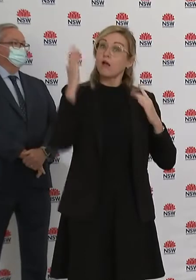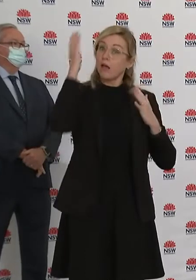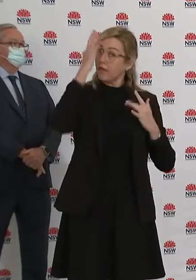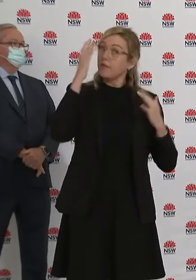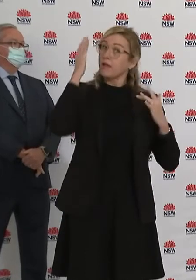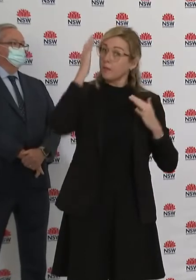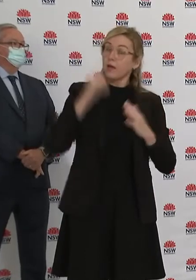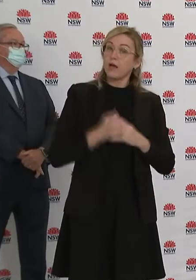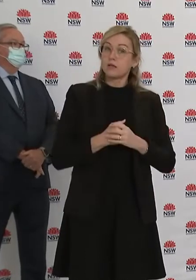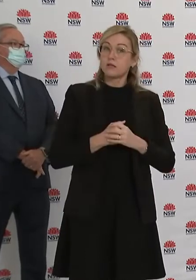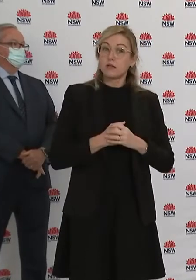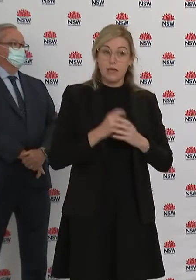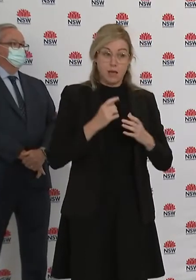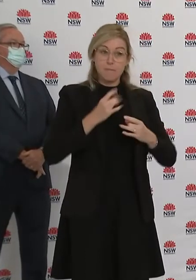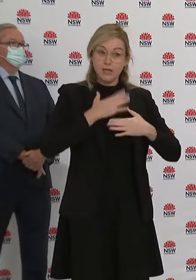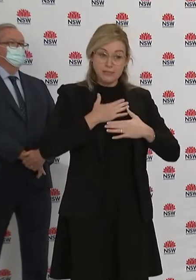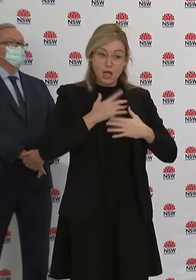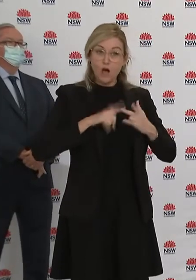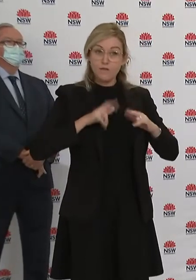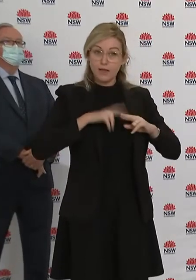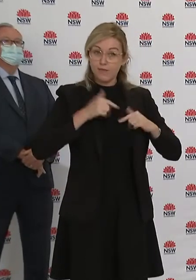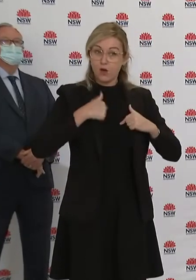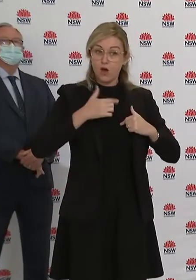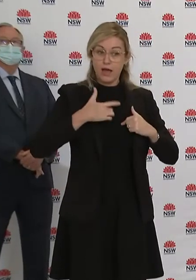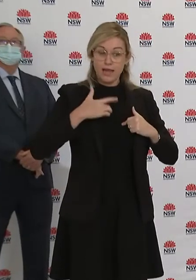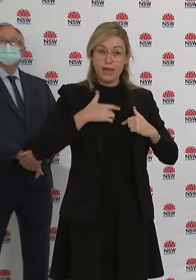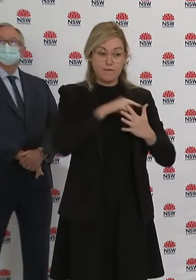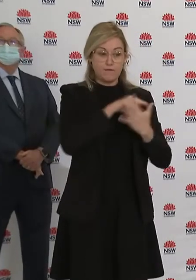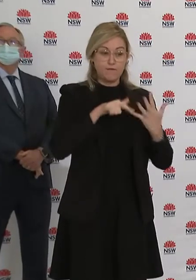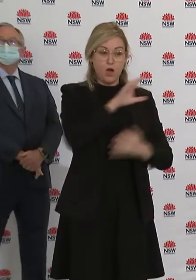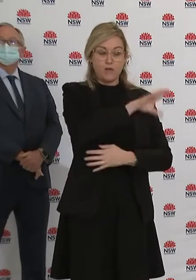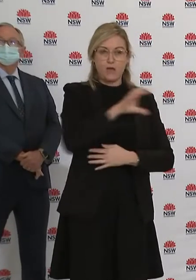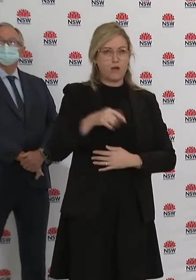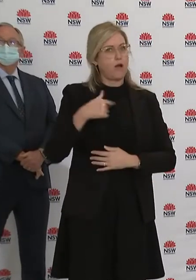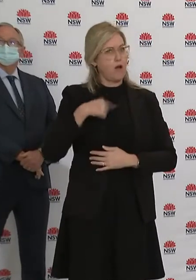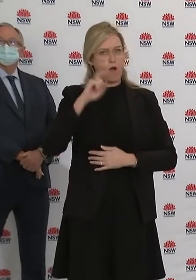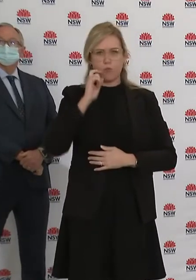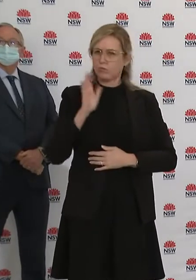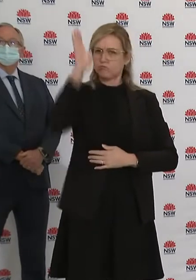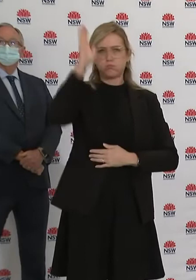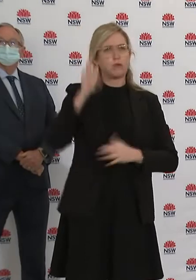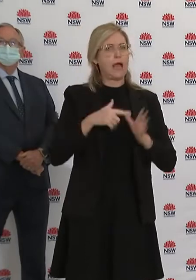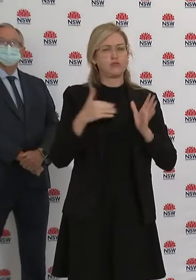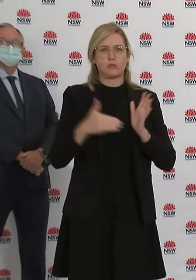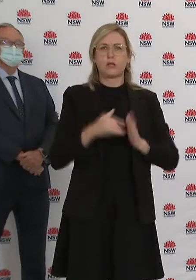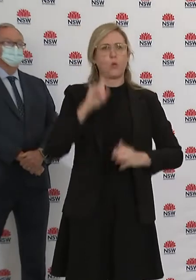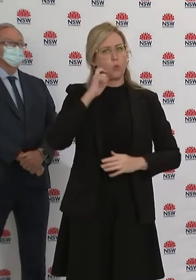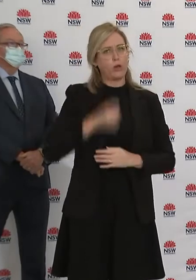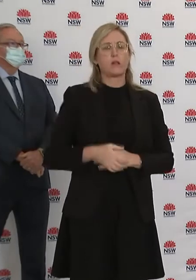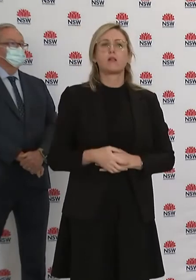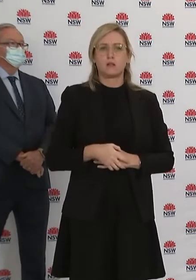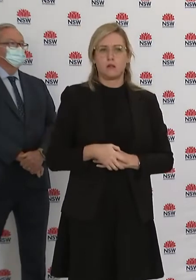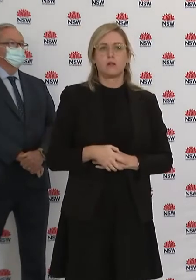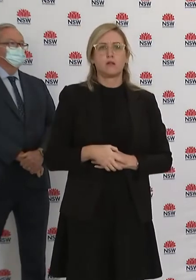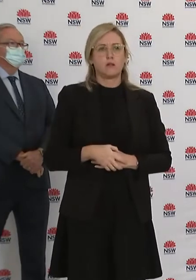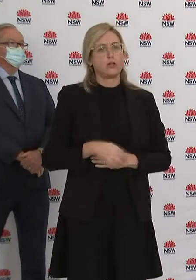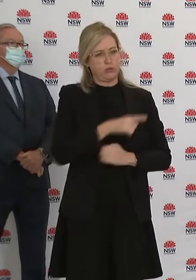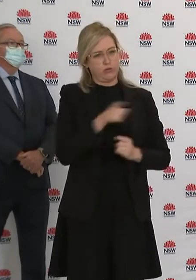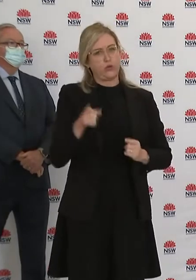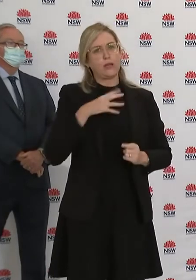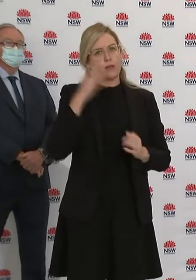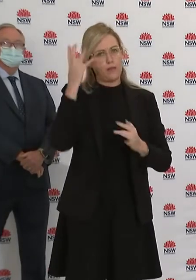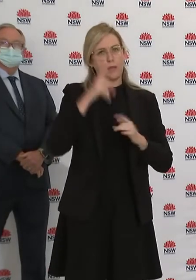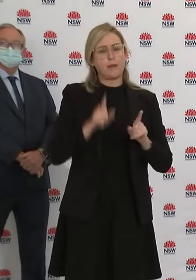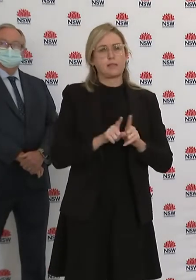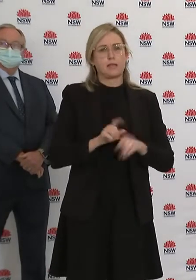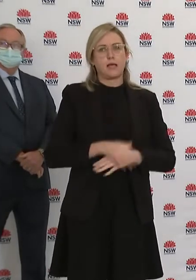those areas, I would certainly be having AstraZeneca. And I think we need to think about this very seriously. Why